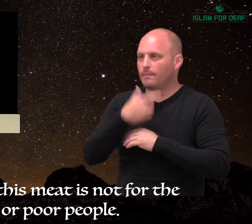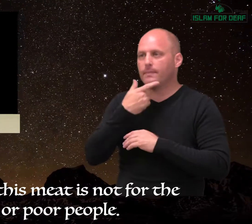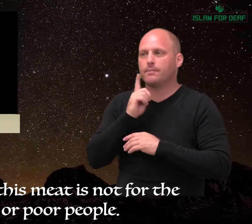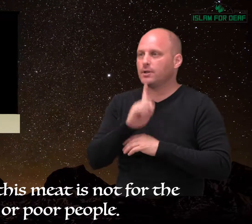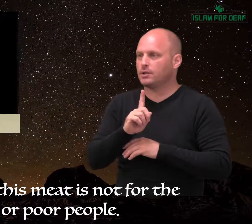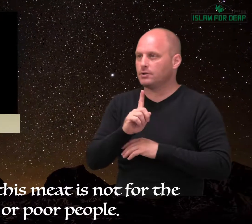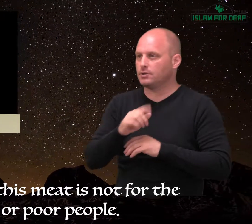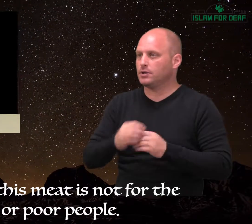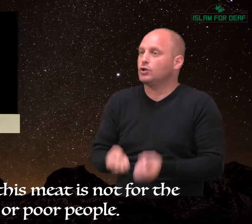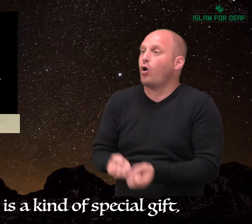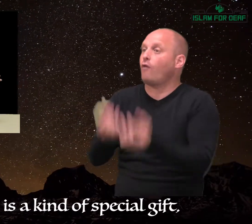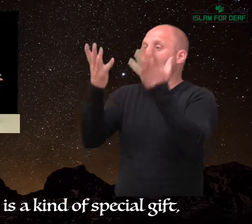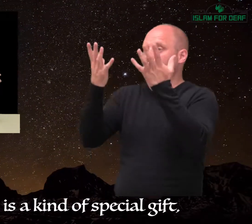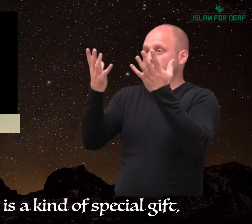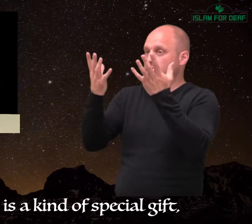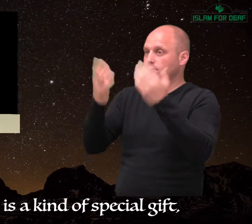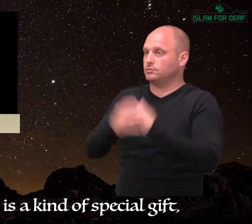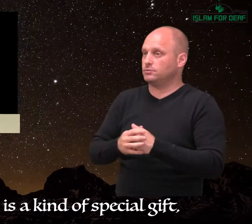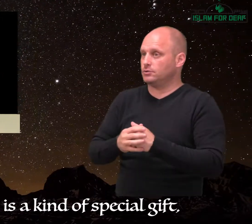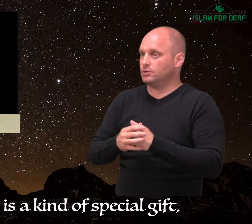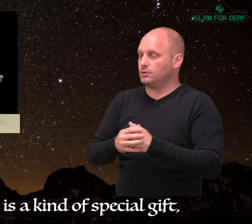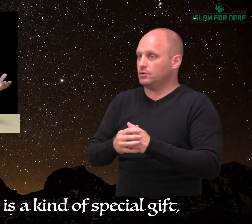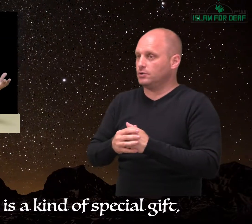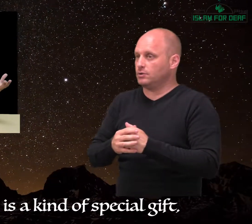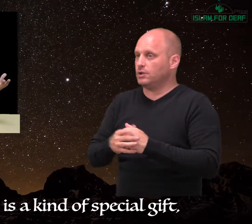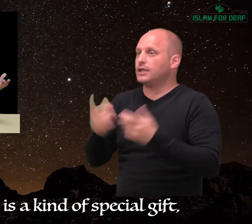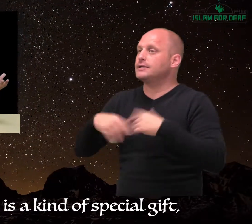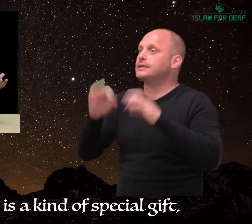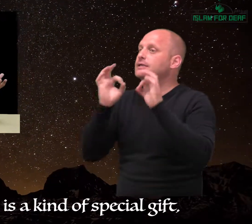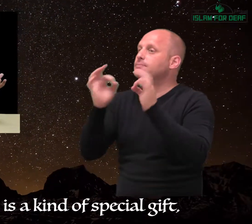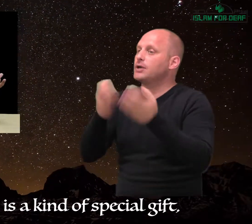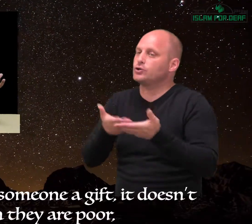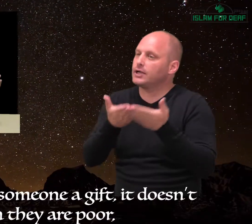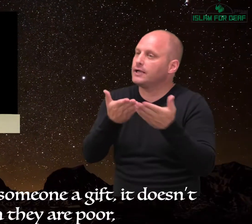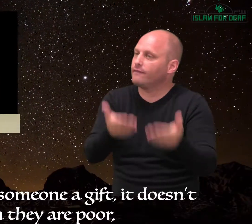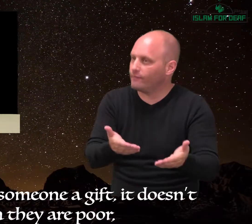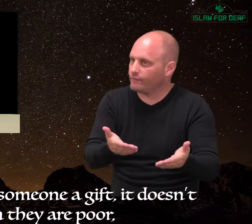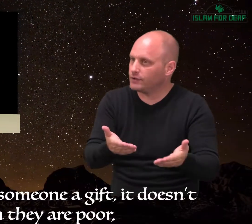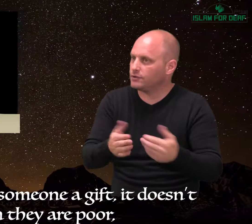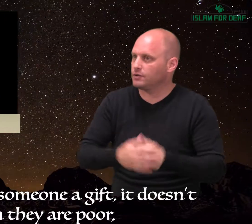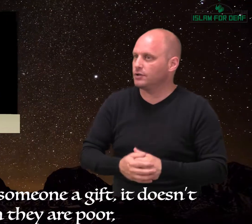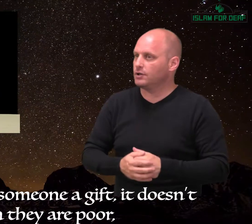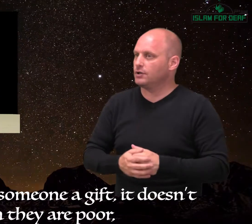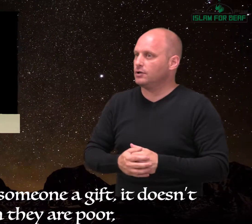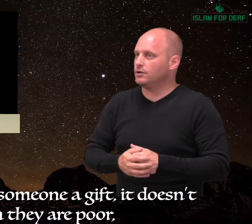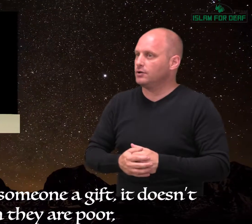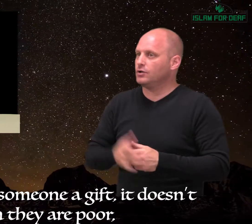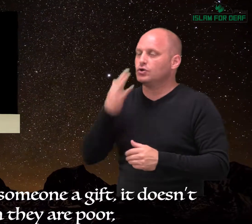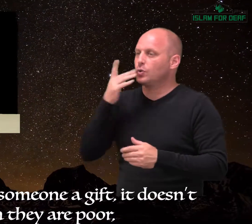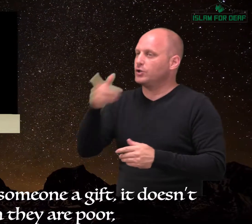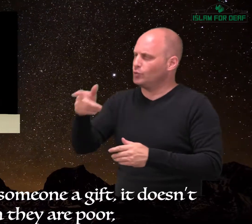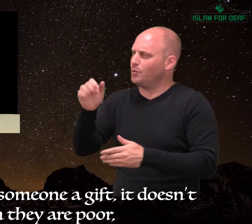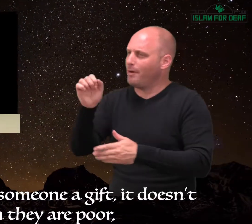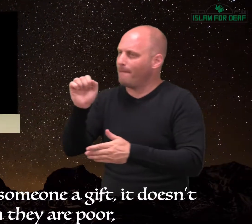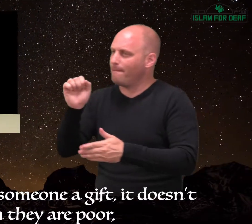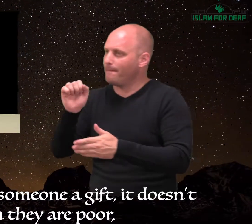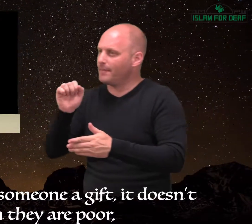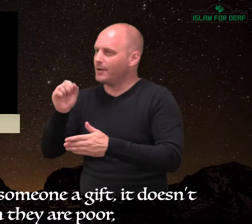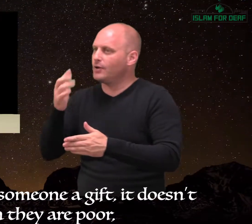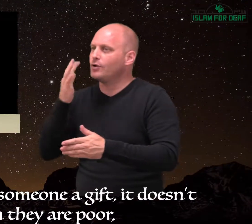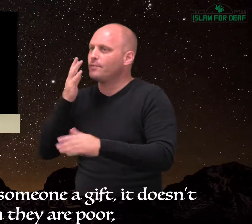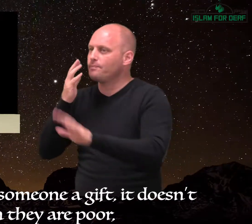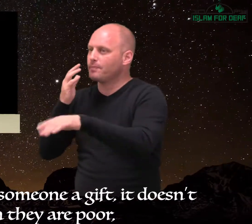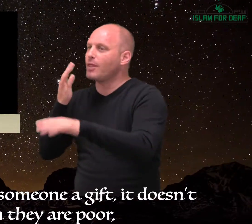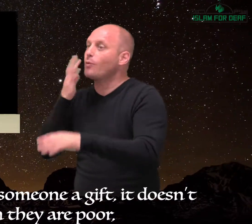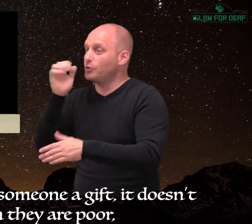Some are poor, isn't Yeah, rather this is a kind of special gift. Yeah. Okay, when you buy someone a gift, it doesn't mean that